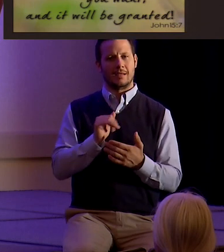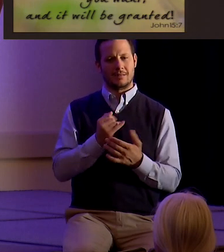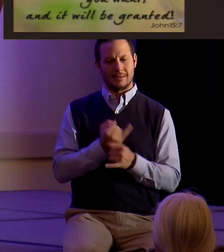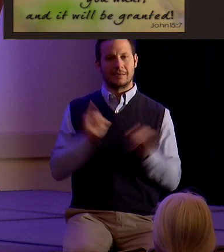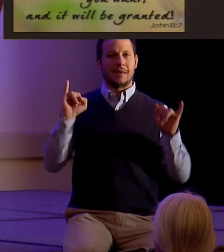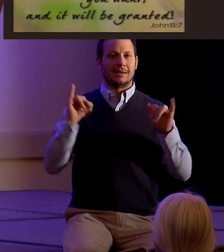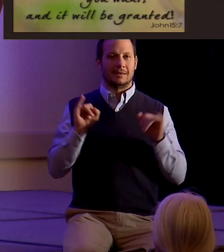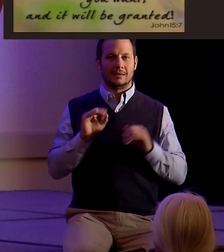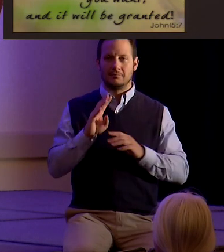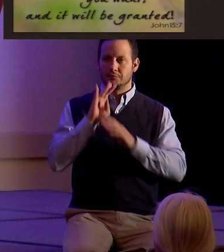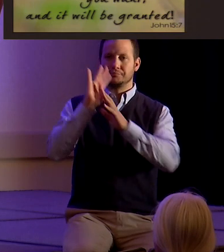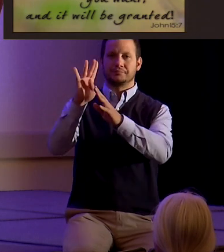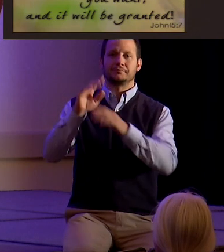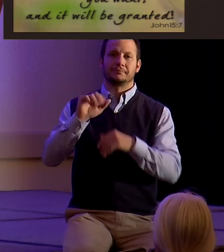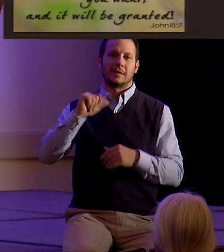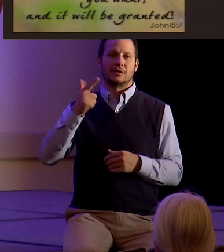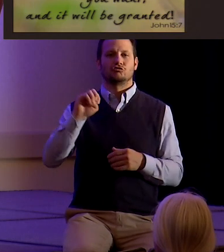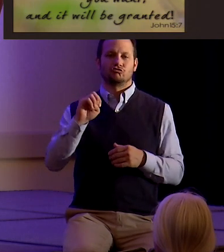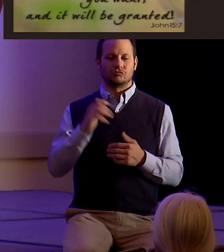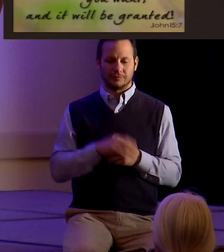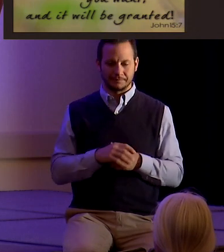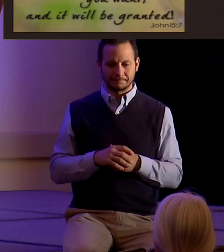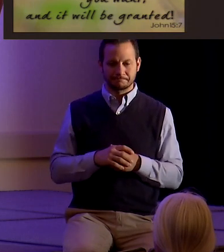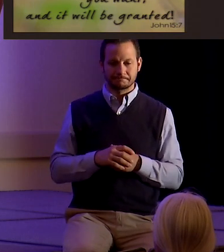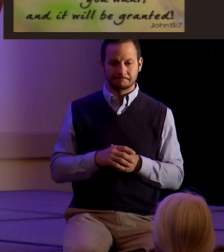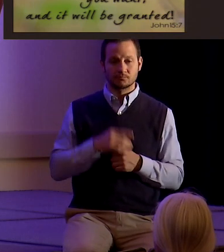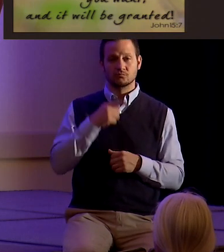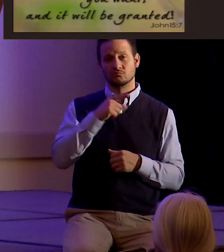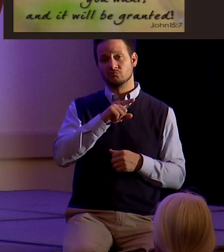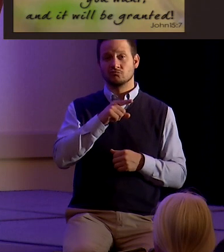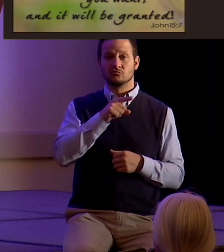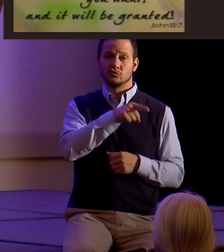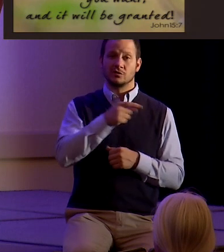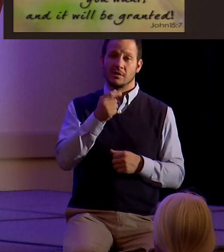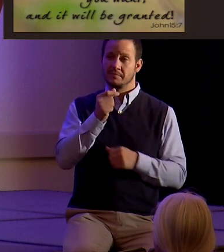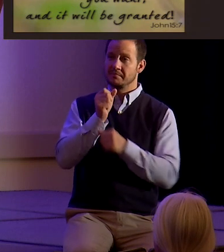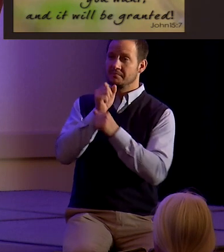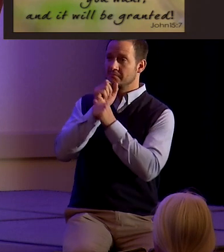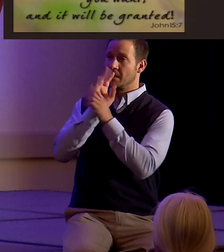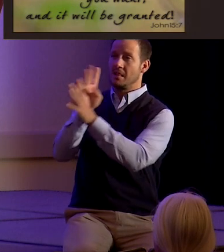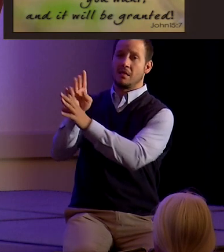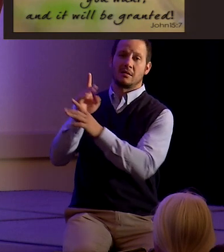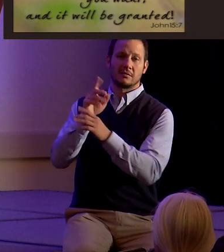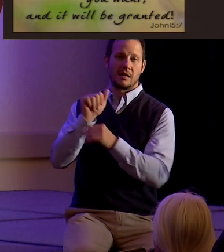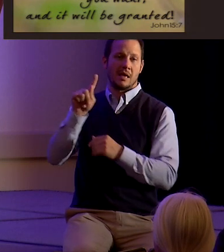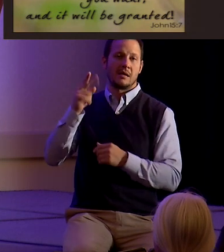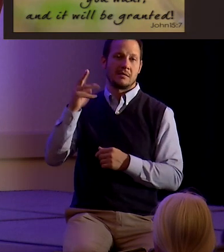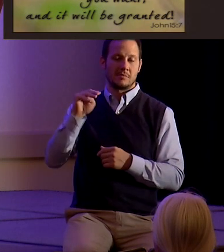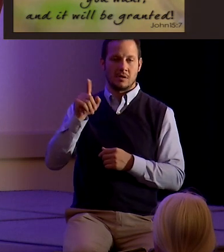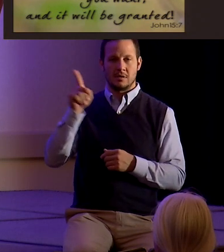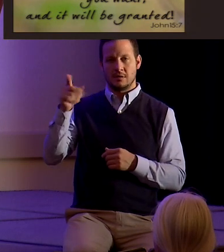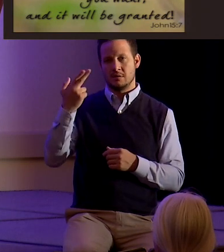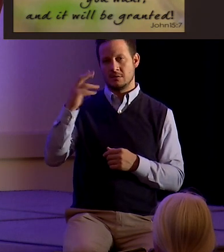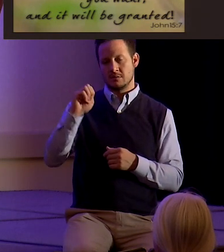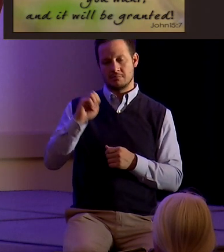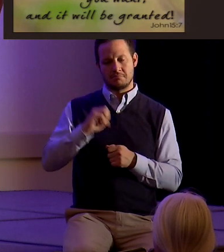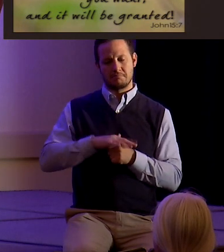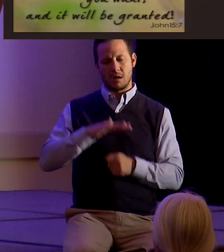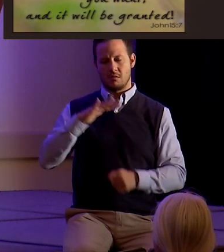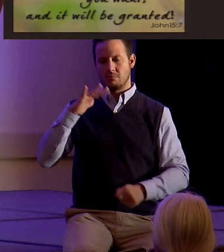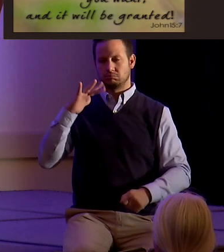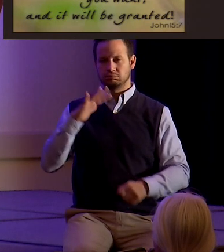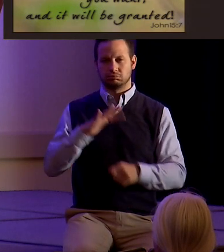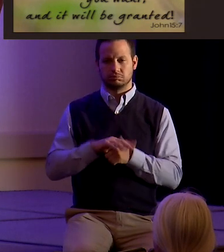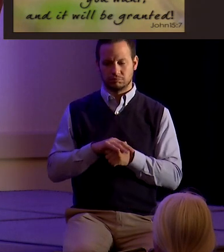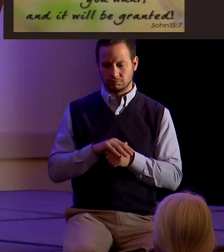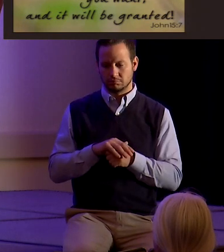outspoken kind of age. And she mouthed off to him. And he lost his temper. Now, he had been